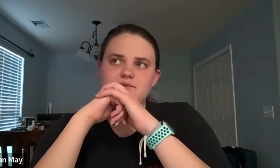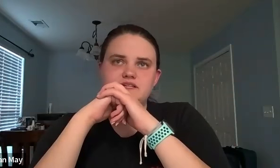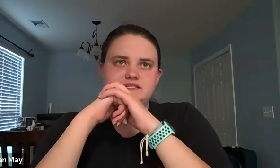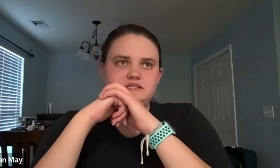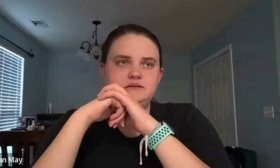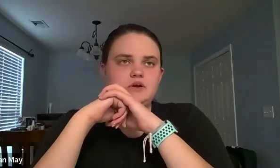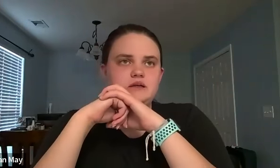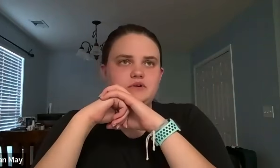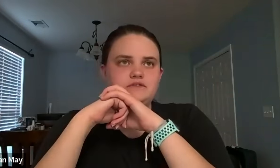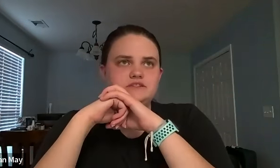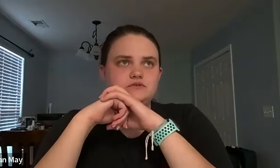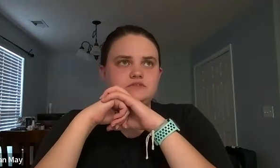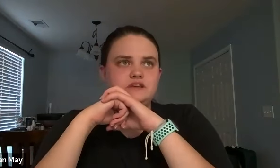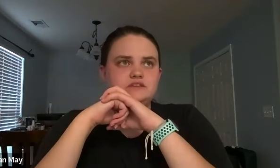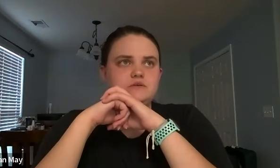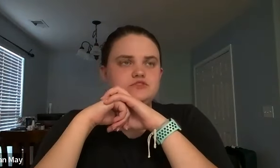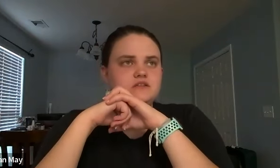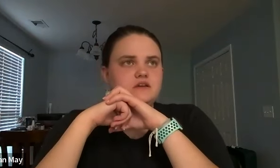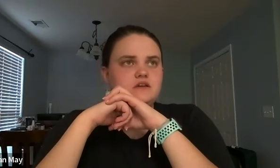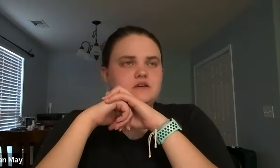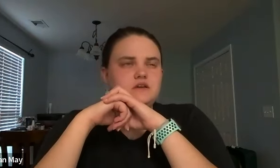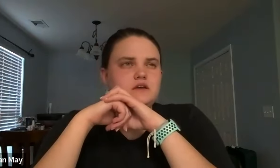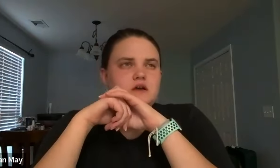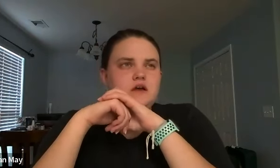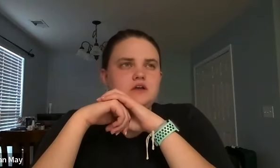Let's see. I'm on that breakfast food thing, so I'm trying to think.